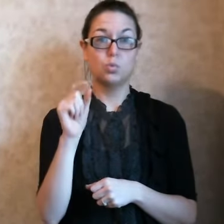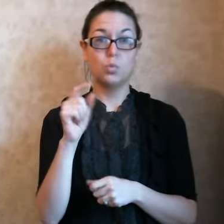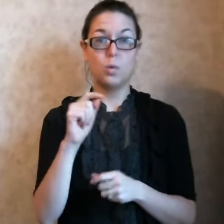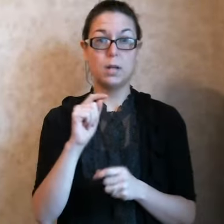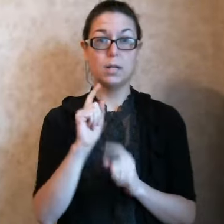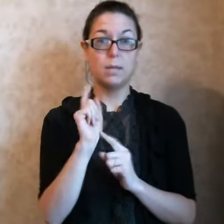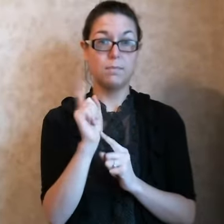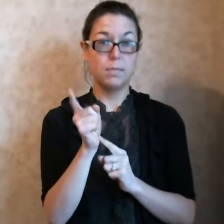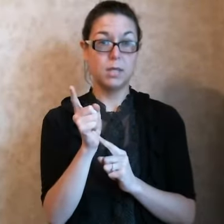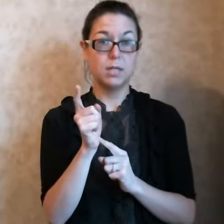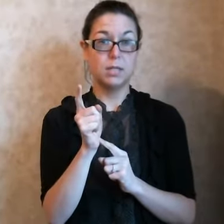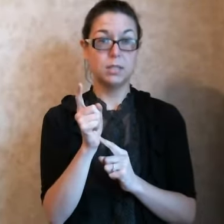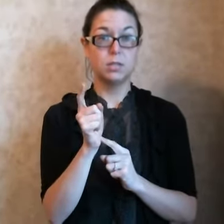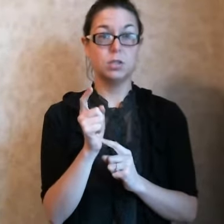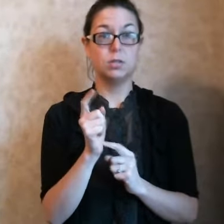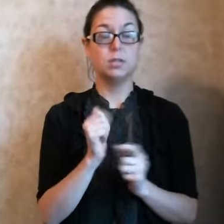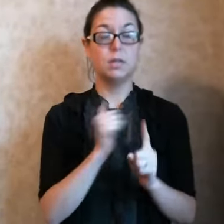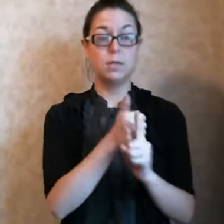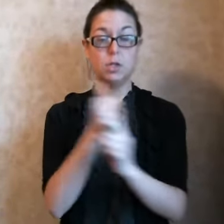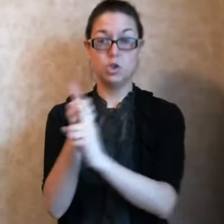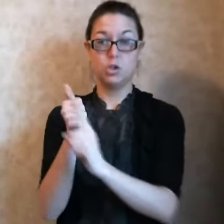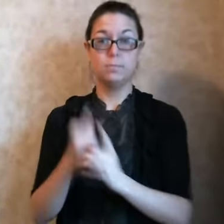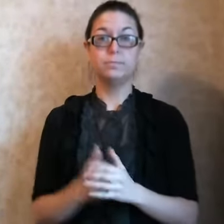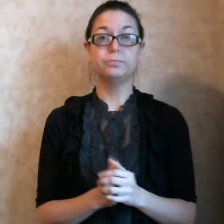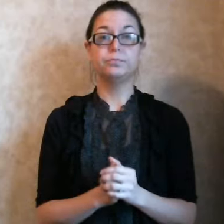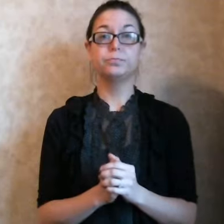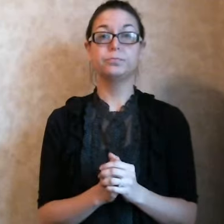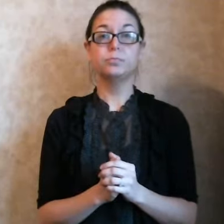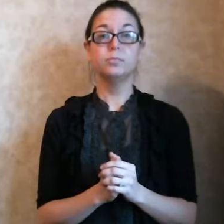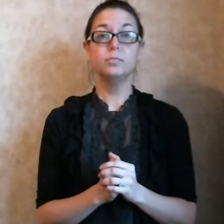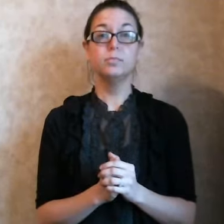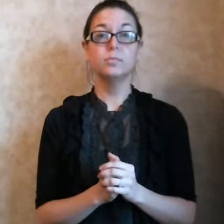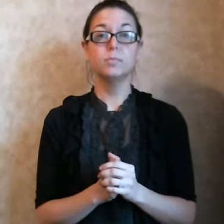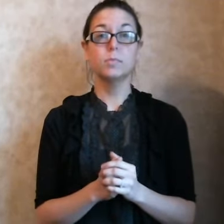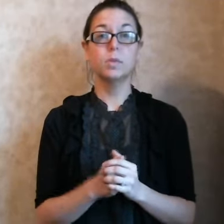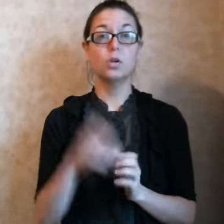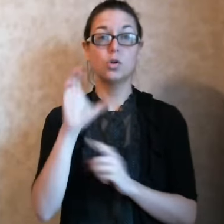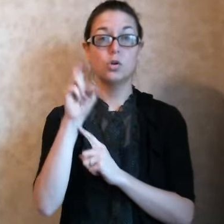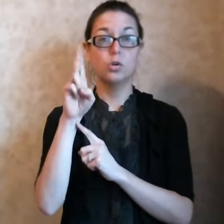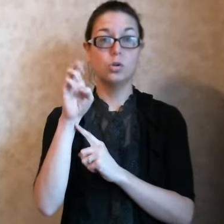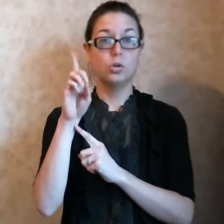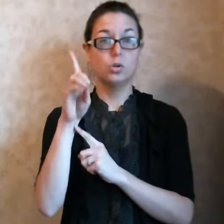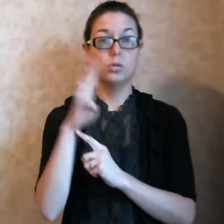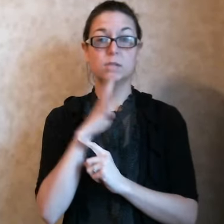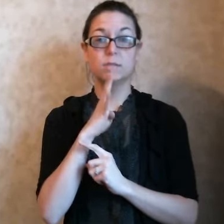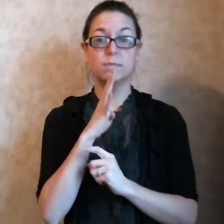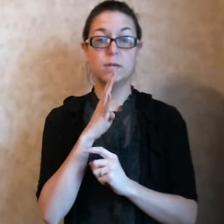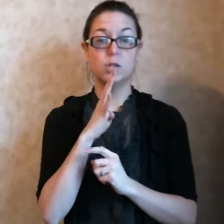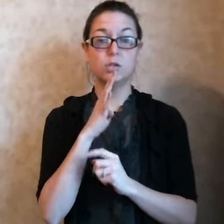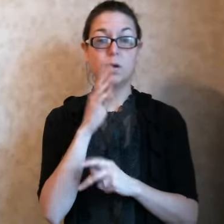Transliterators of cute speech are supposed to try to convey emotions and affect as well, which I think